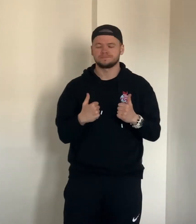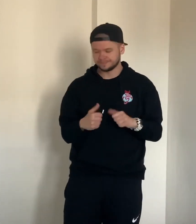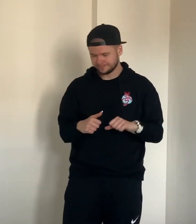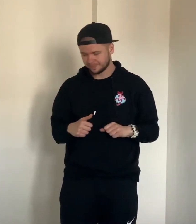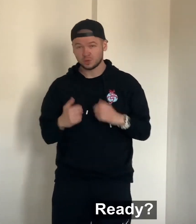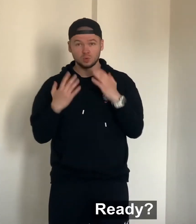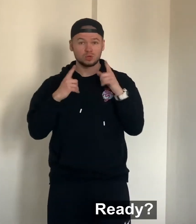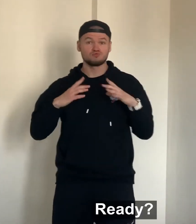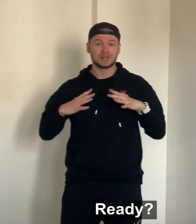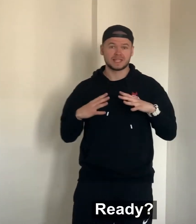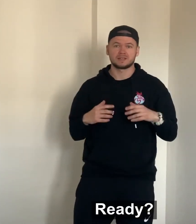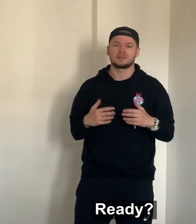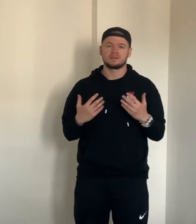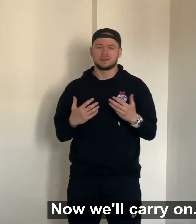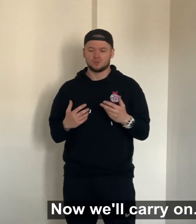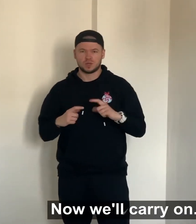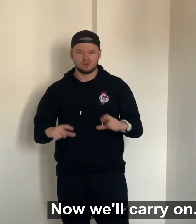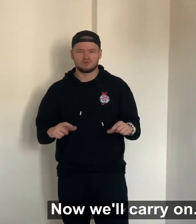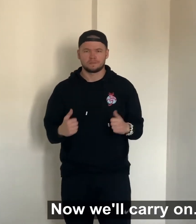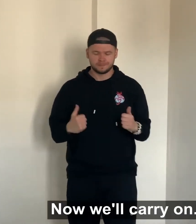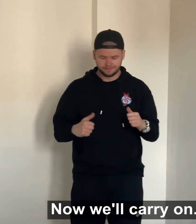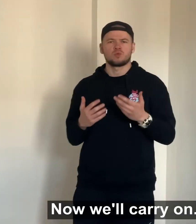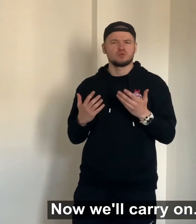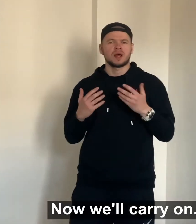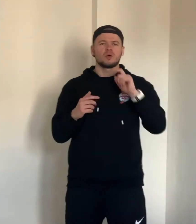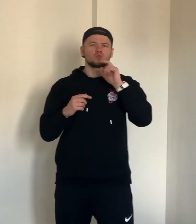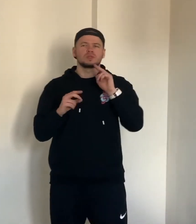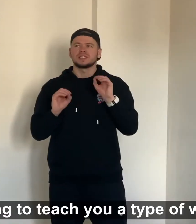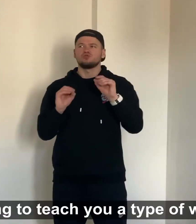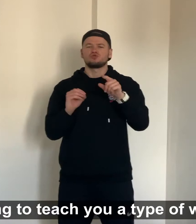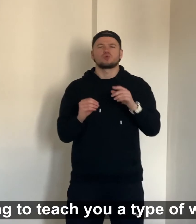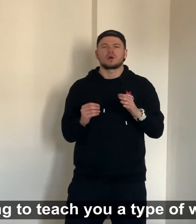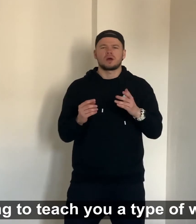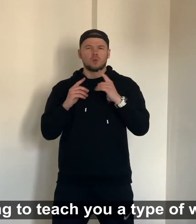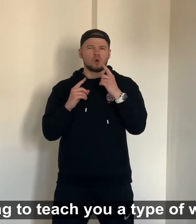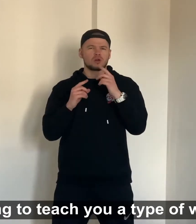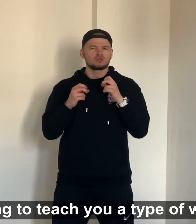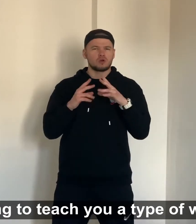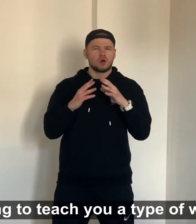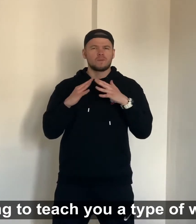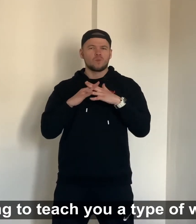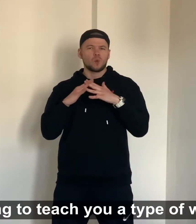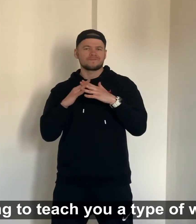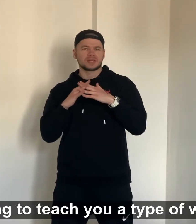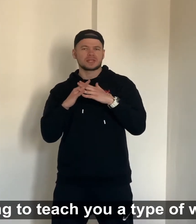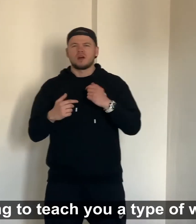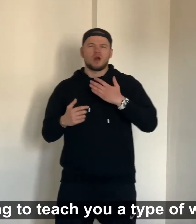ready? Now we'll carry on. I'm going to teach you a type of waving called